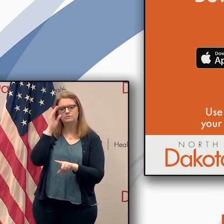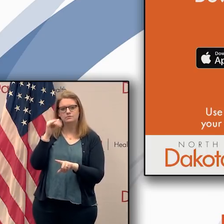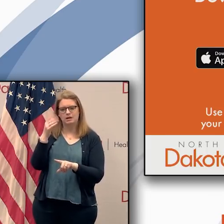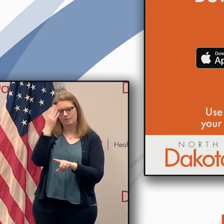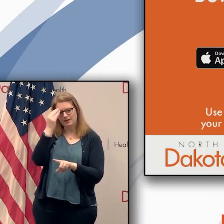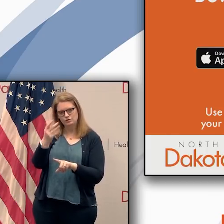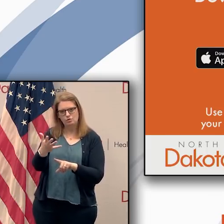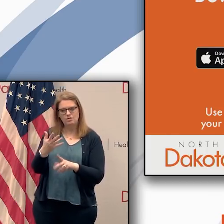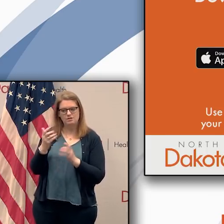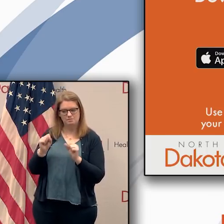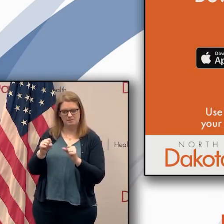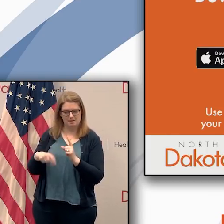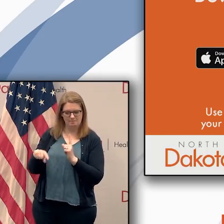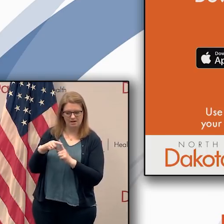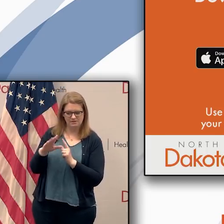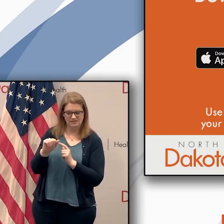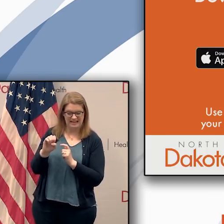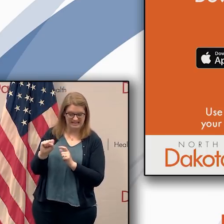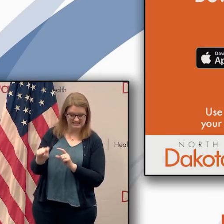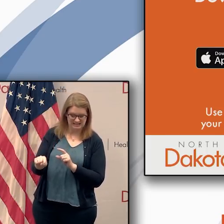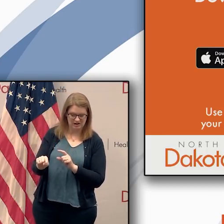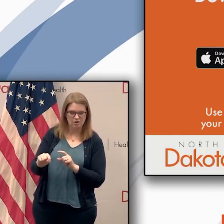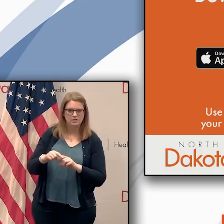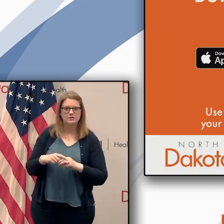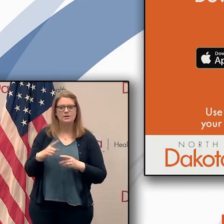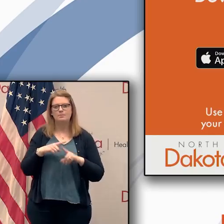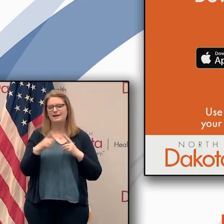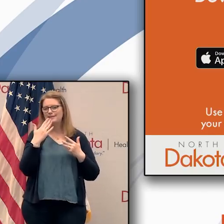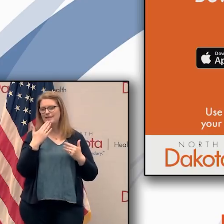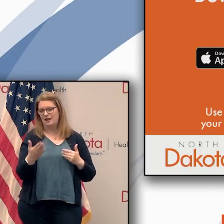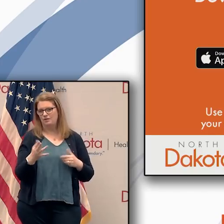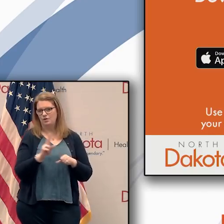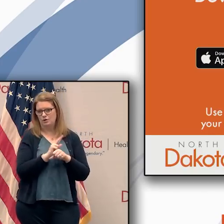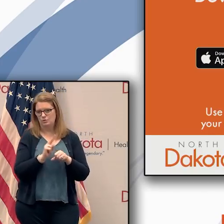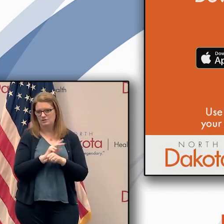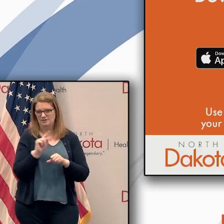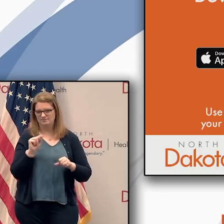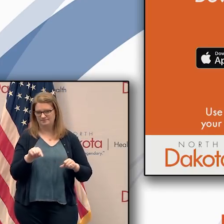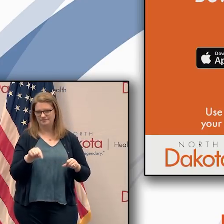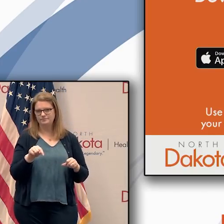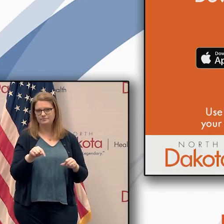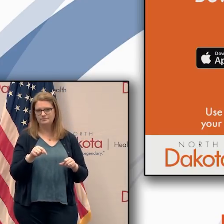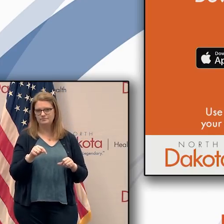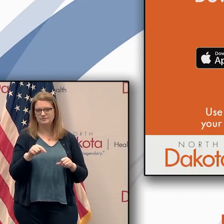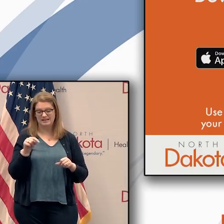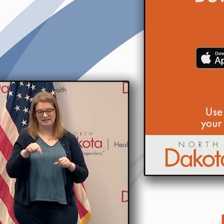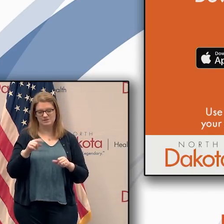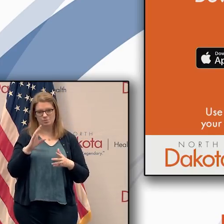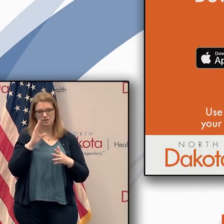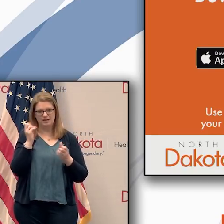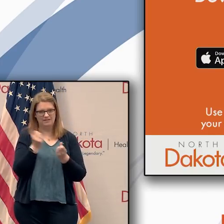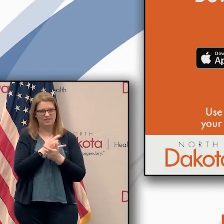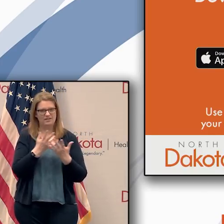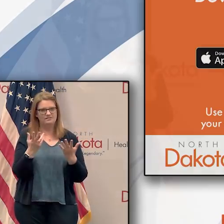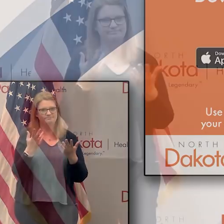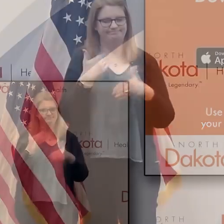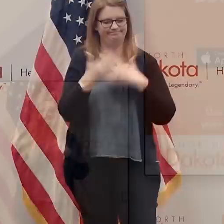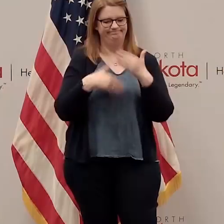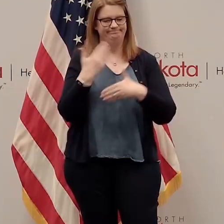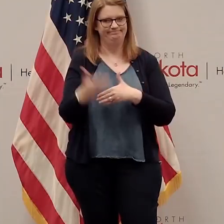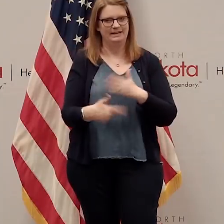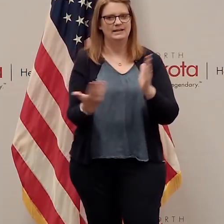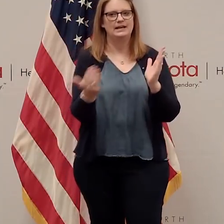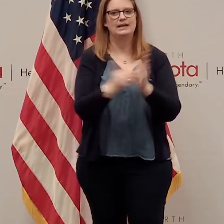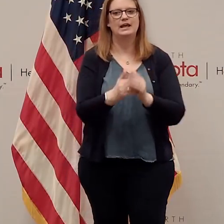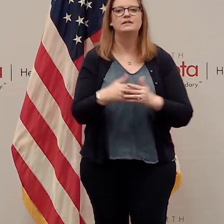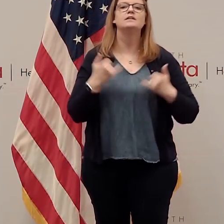positive case. So again, thank you for using this tool. It's going to help us get our economy going and growing. From